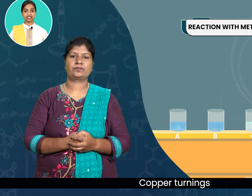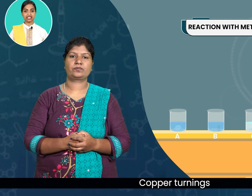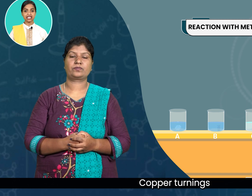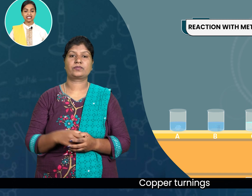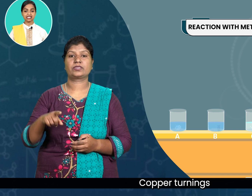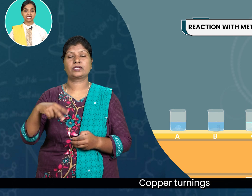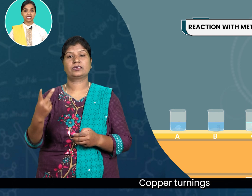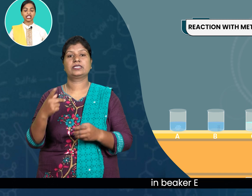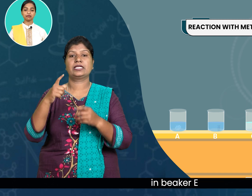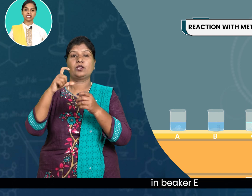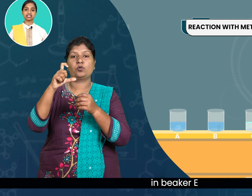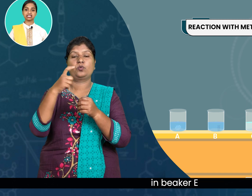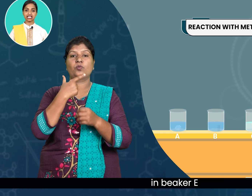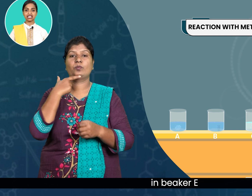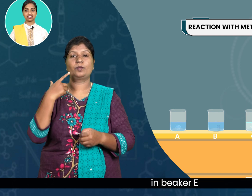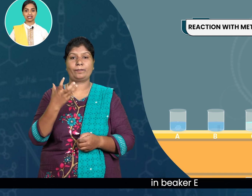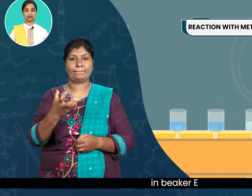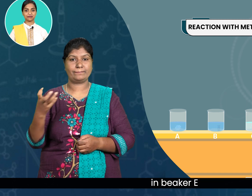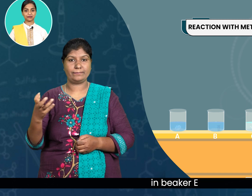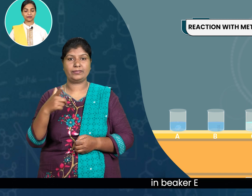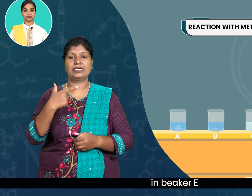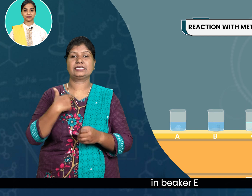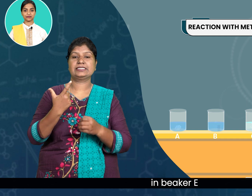copper turnings in beaker E.